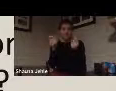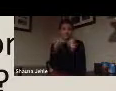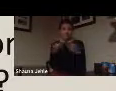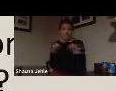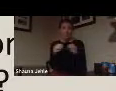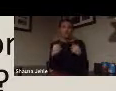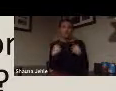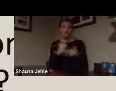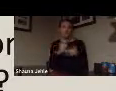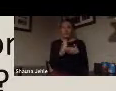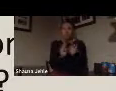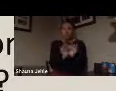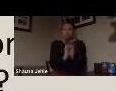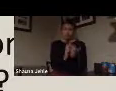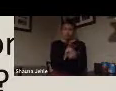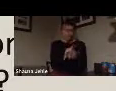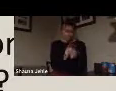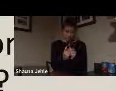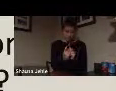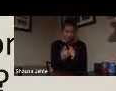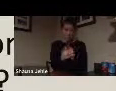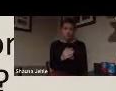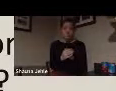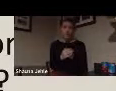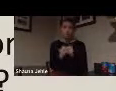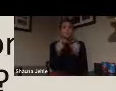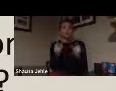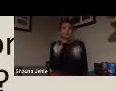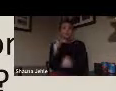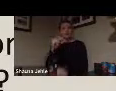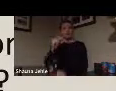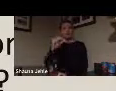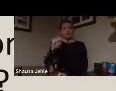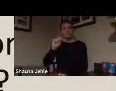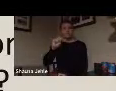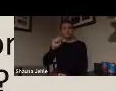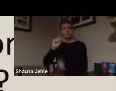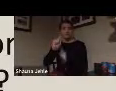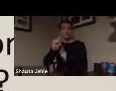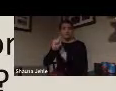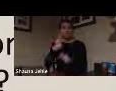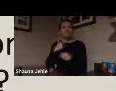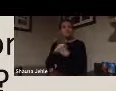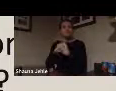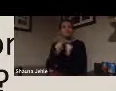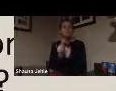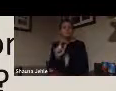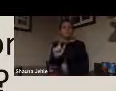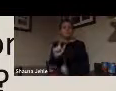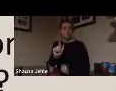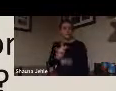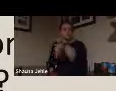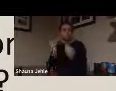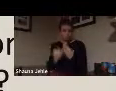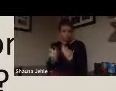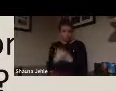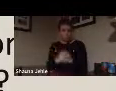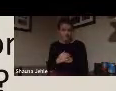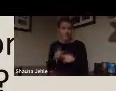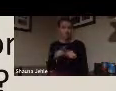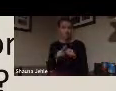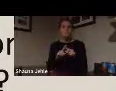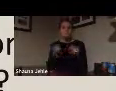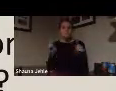translated. And right now, GSLT is working with 21 projects, but